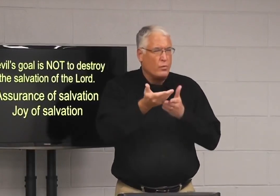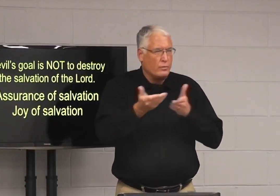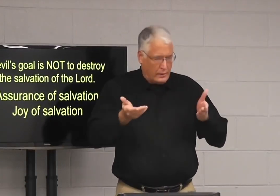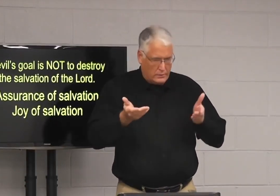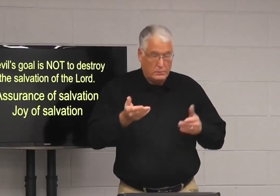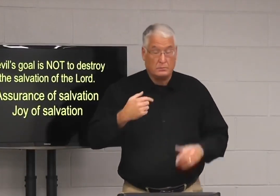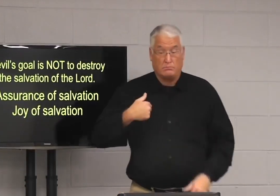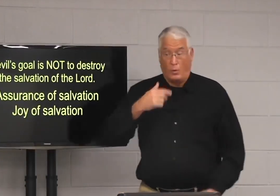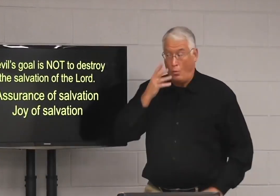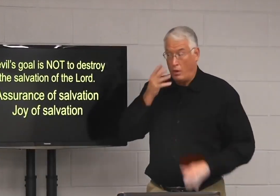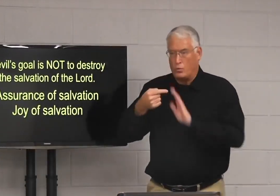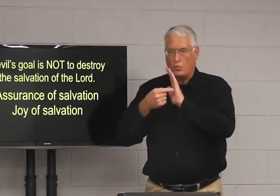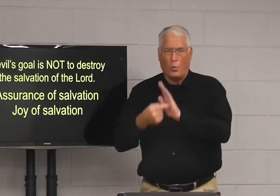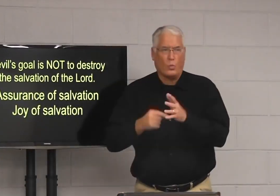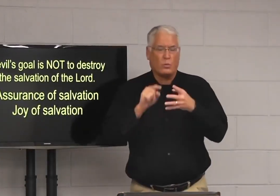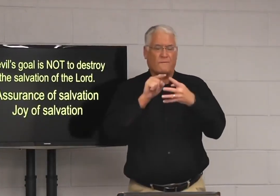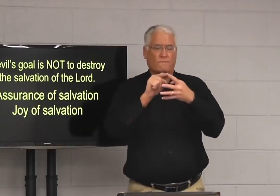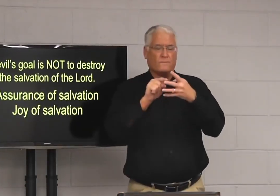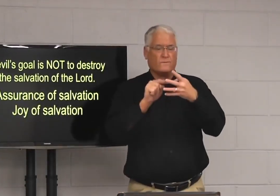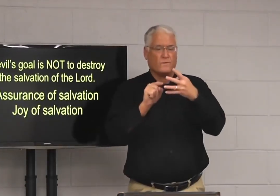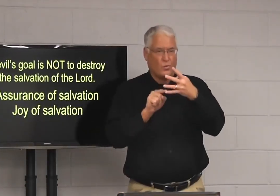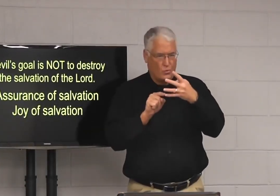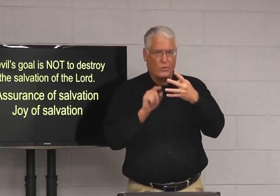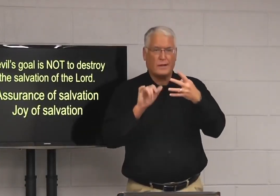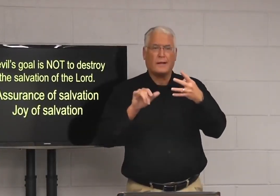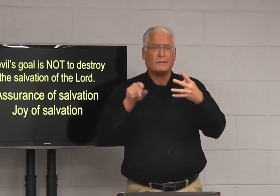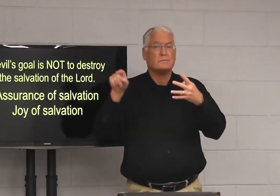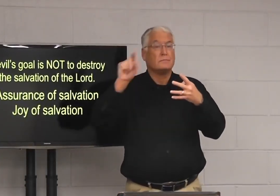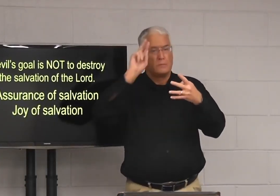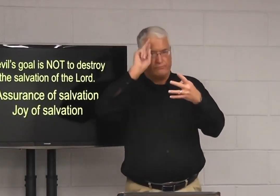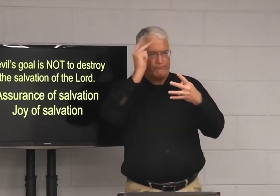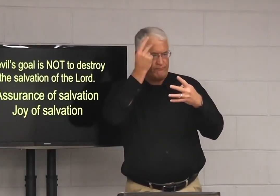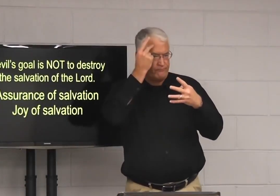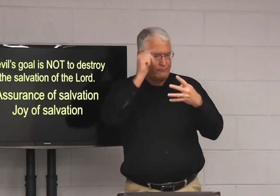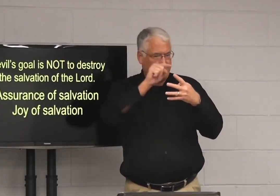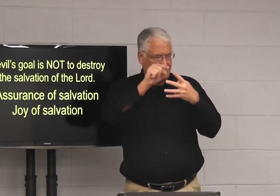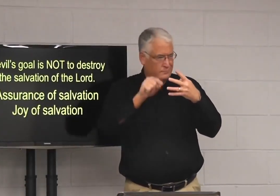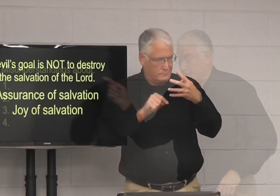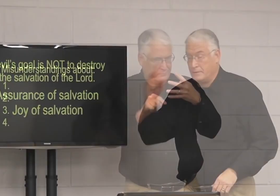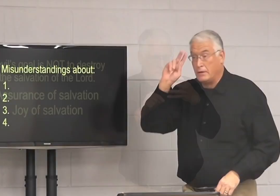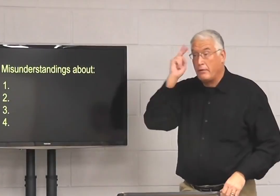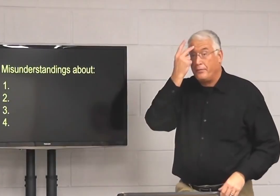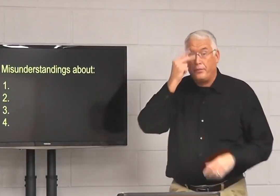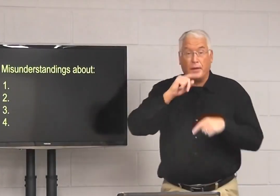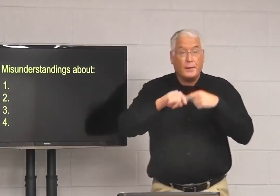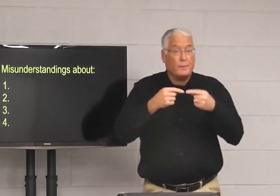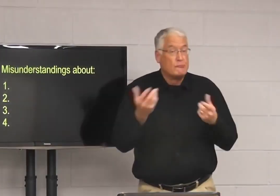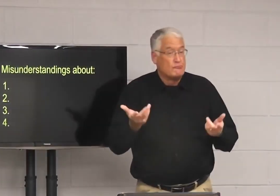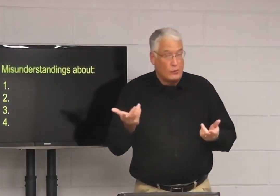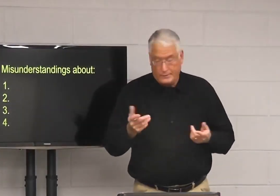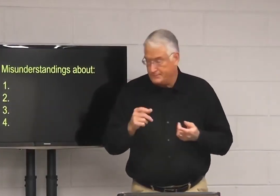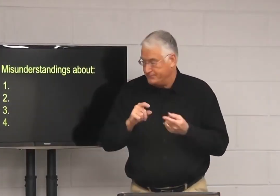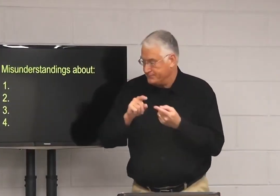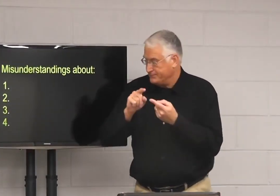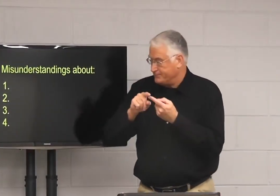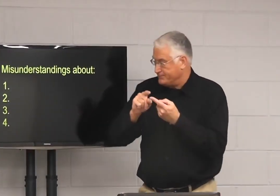a misunderstanding about a couple of things. And there are four items. So misunderstandings